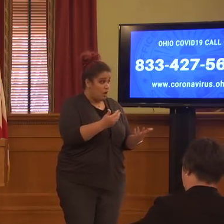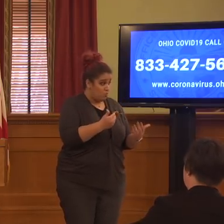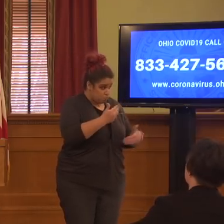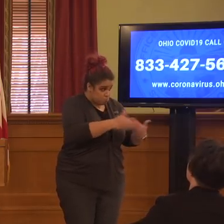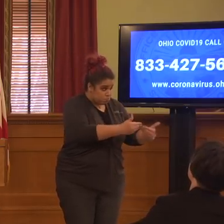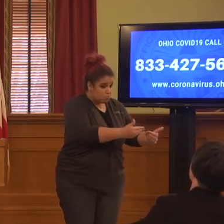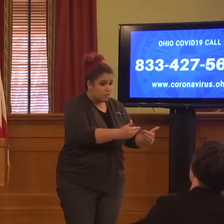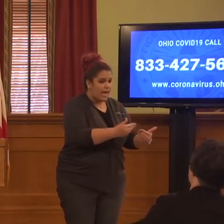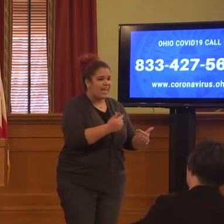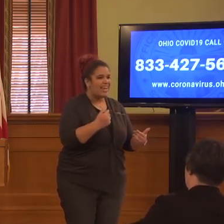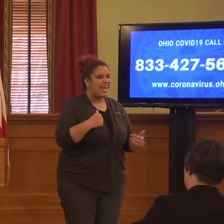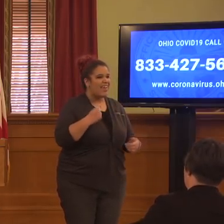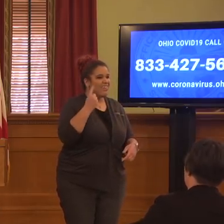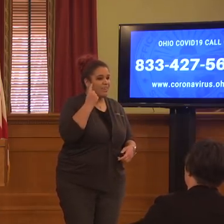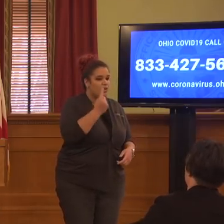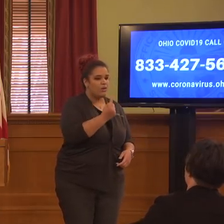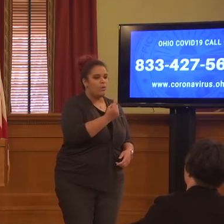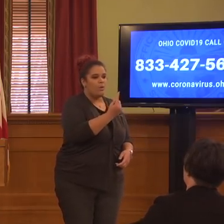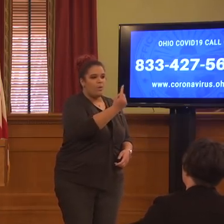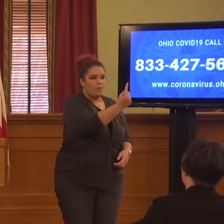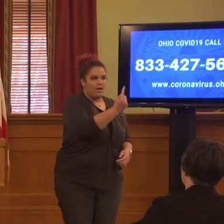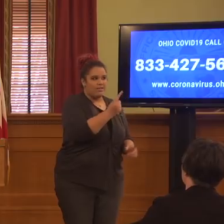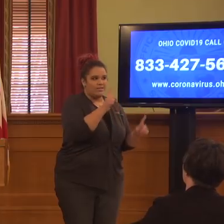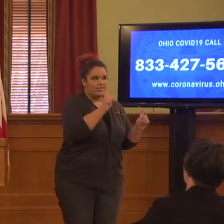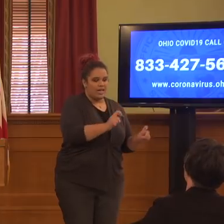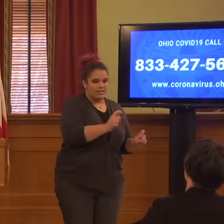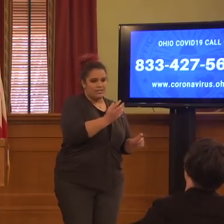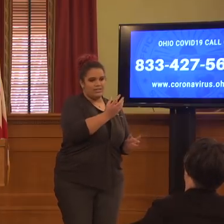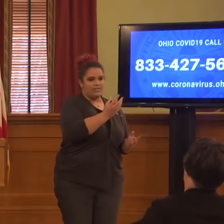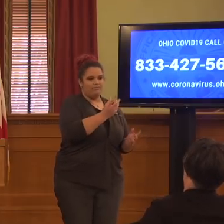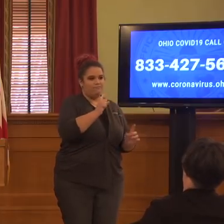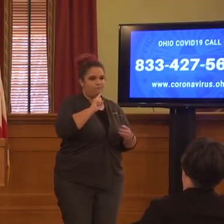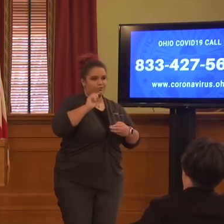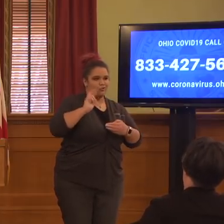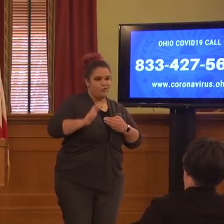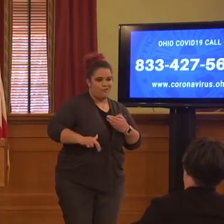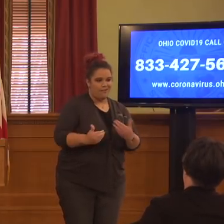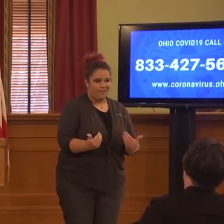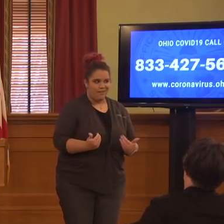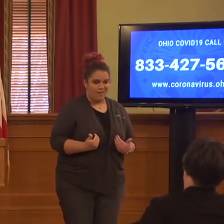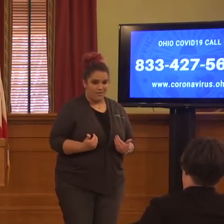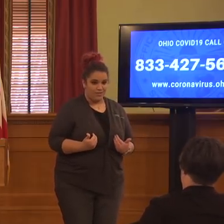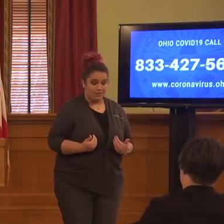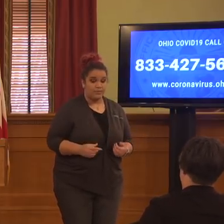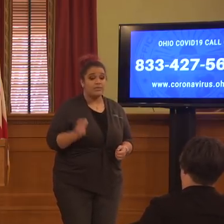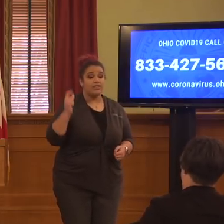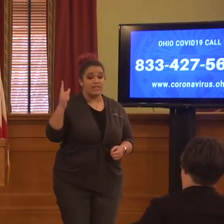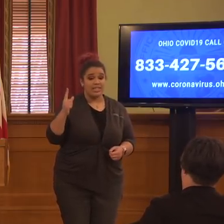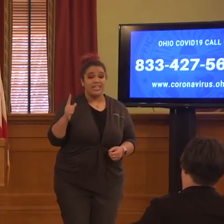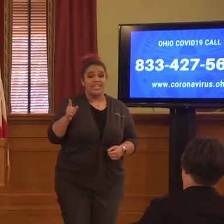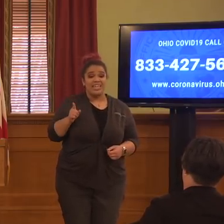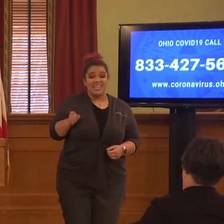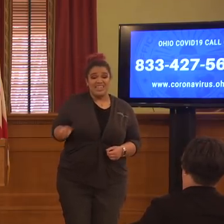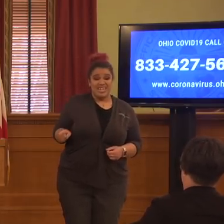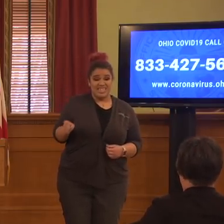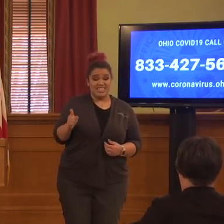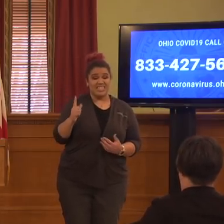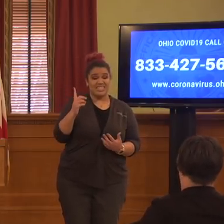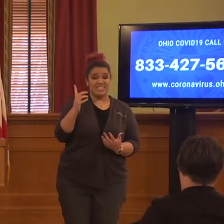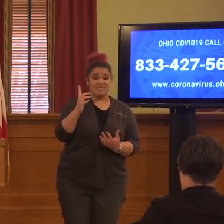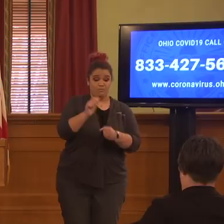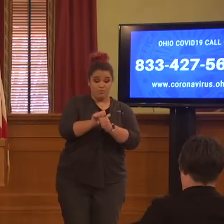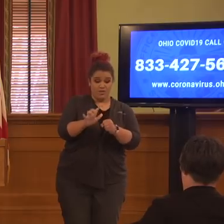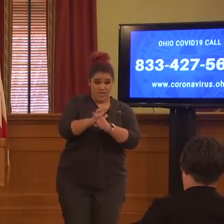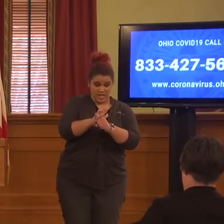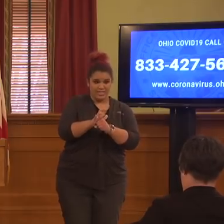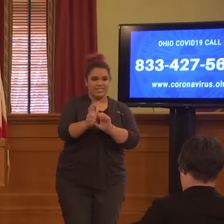one result. This is a Class A reportable disease. Labs out there, doctors out there, you must